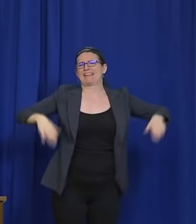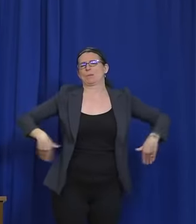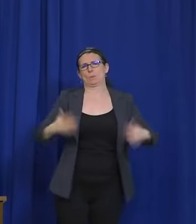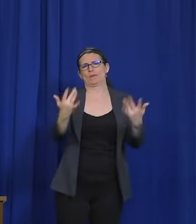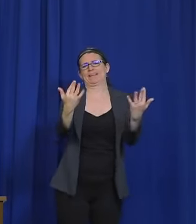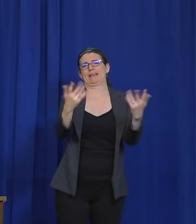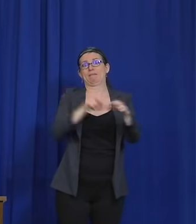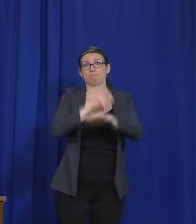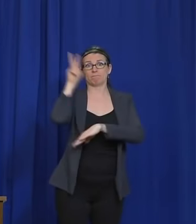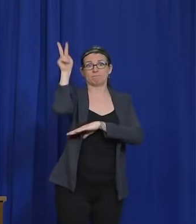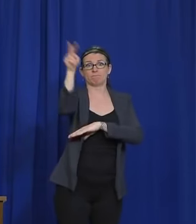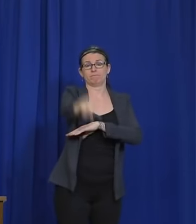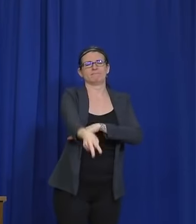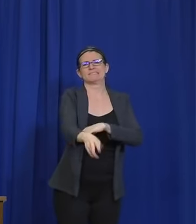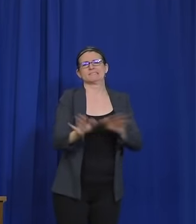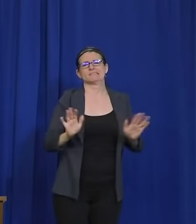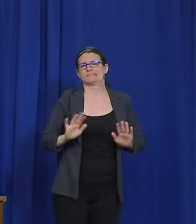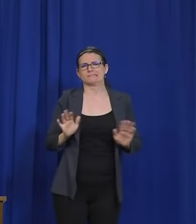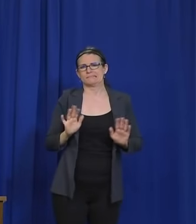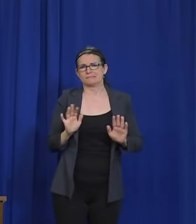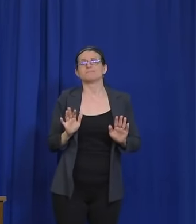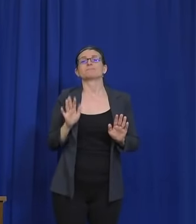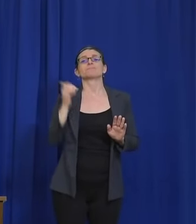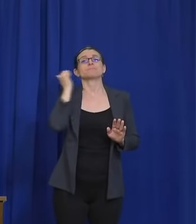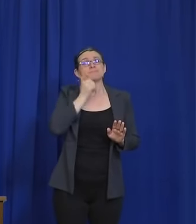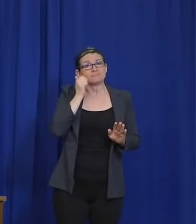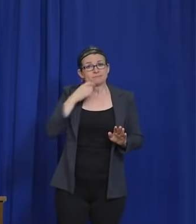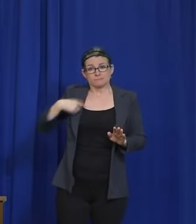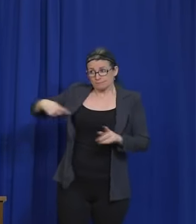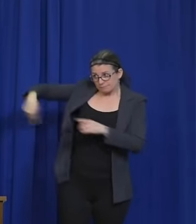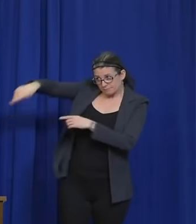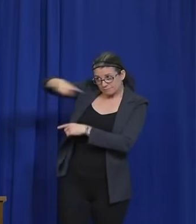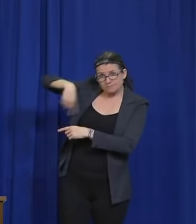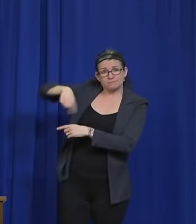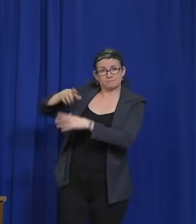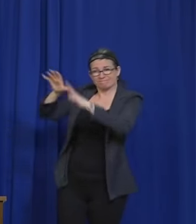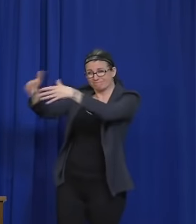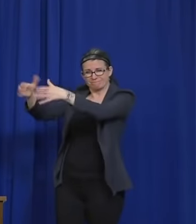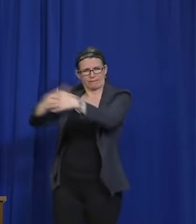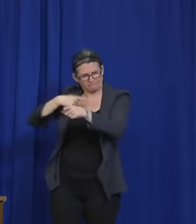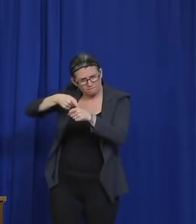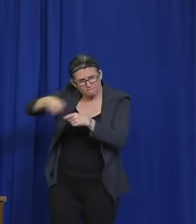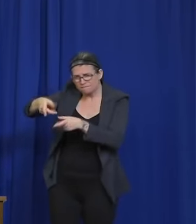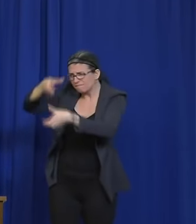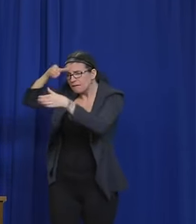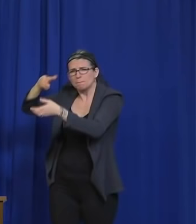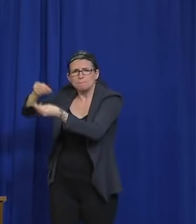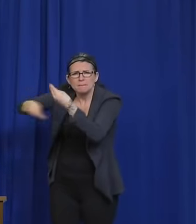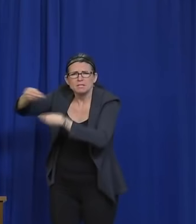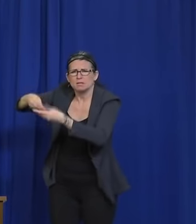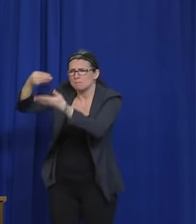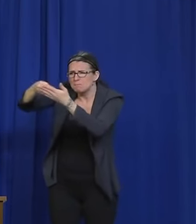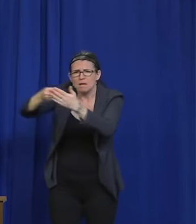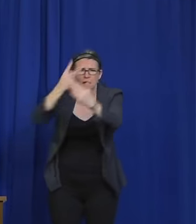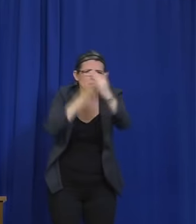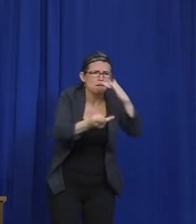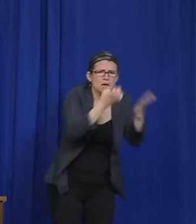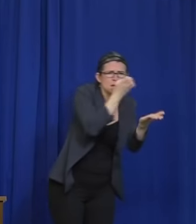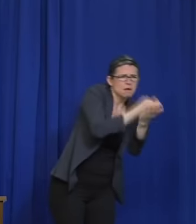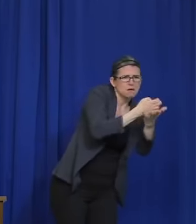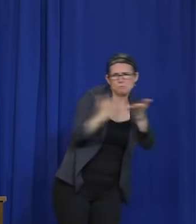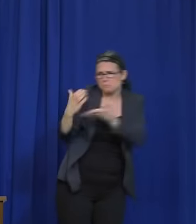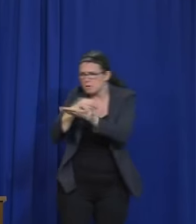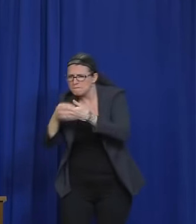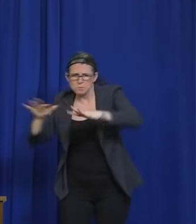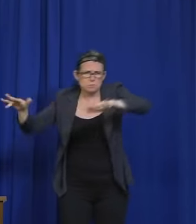our budget people constantly, and we're keeping an eye on the month-to-month revenues. Obviously, they're down. I fully expect that every